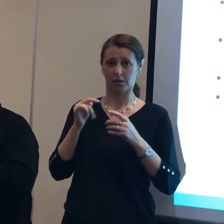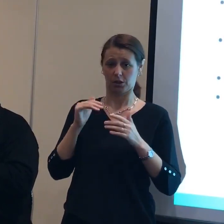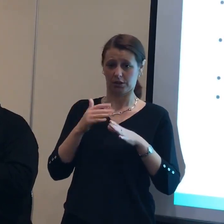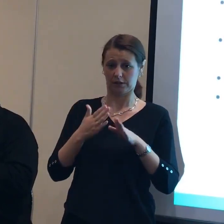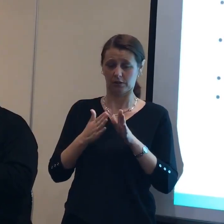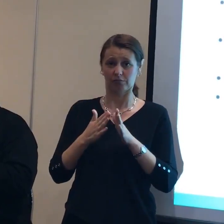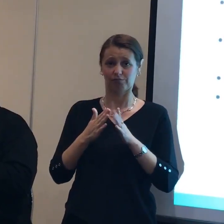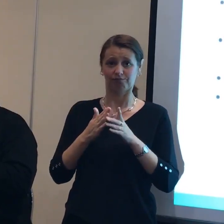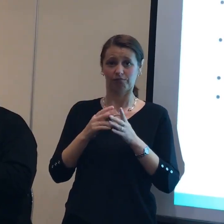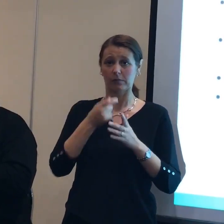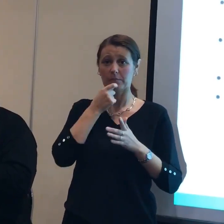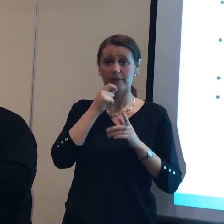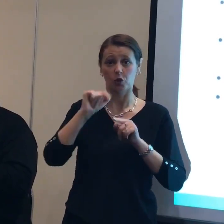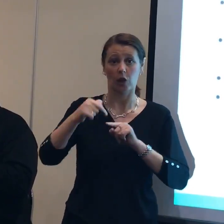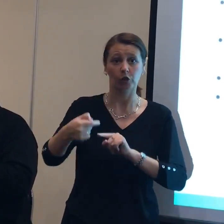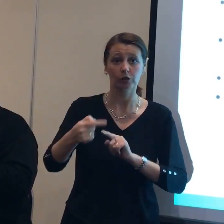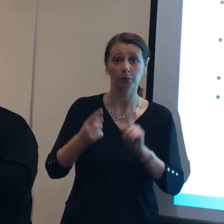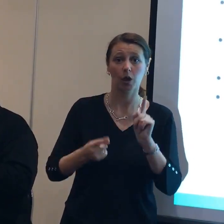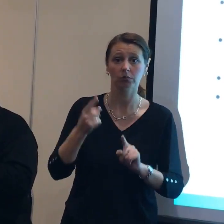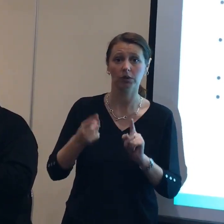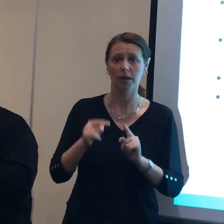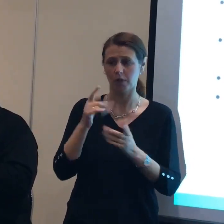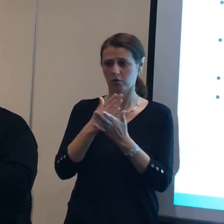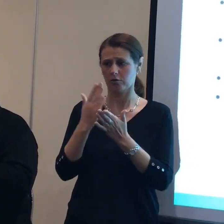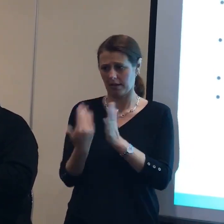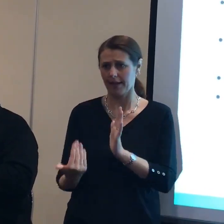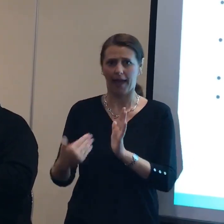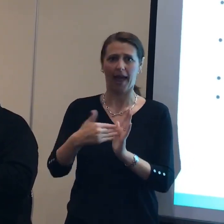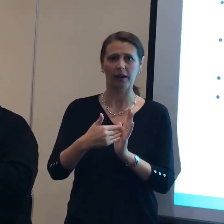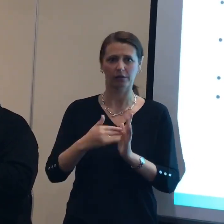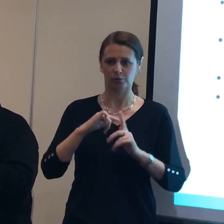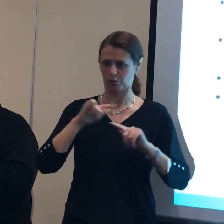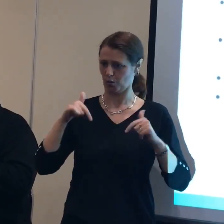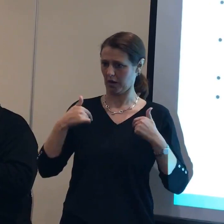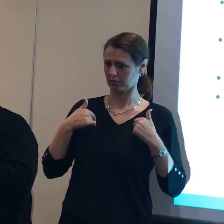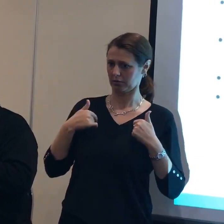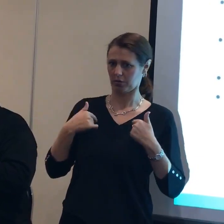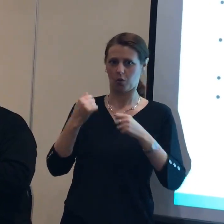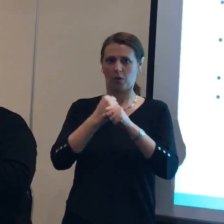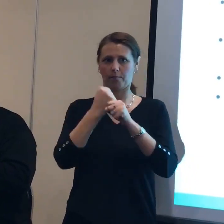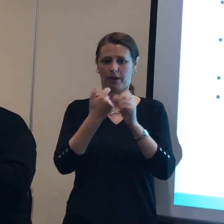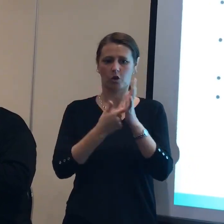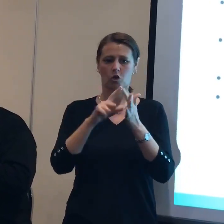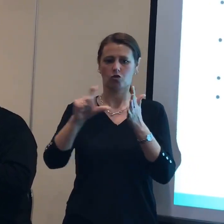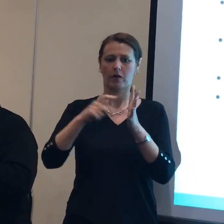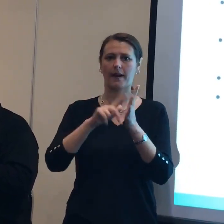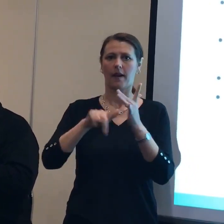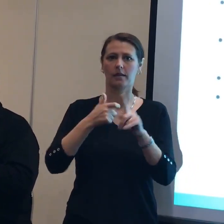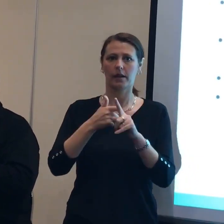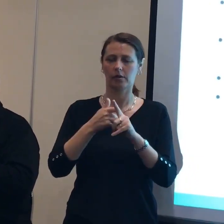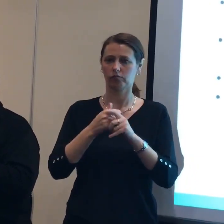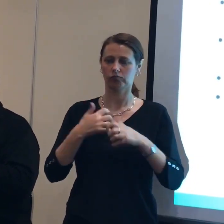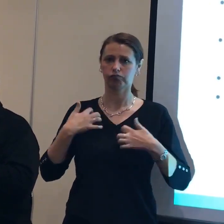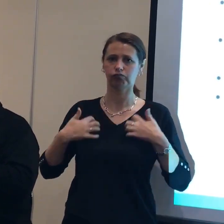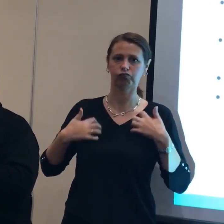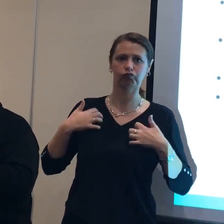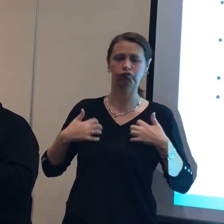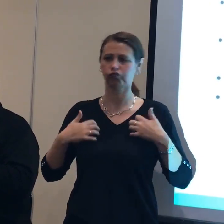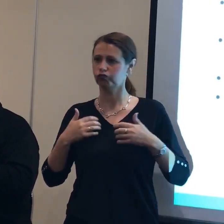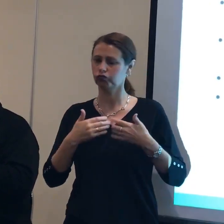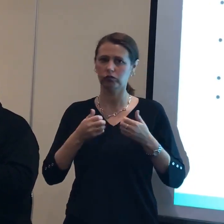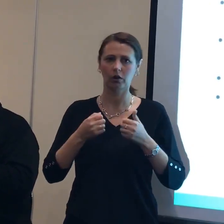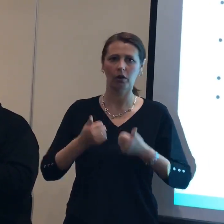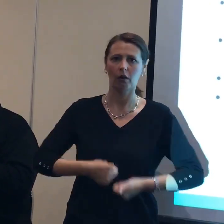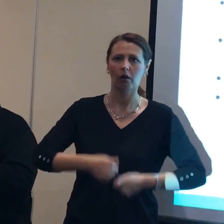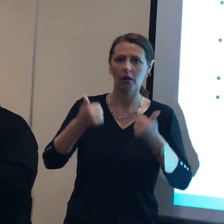at times challenging, but has really added to what's made Reclink vibrant, and has made us and helped